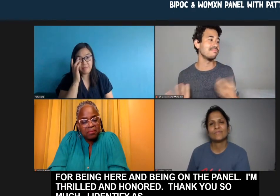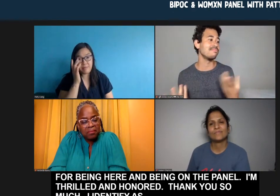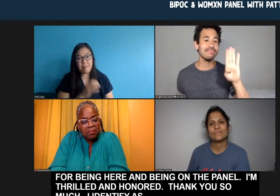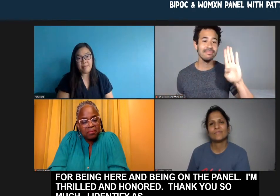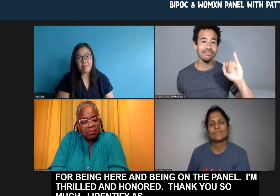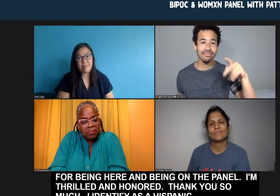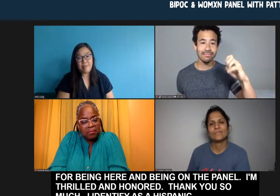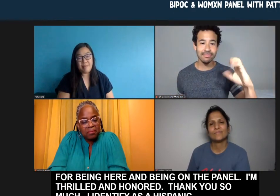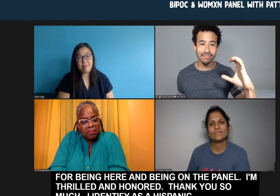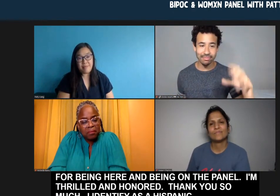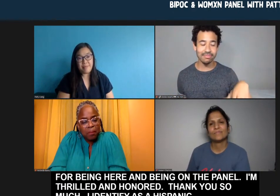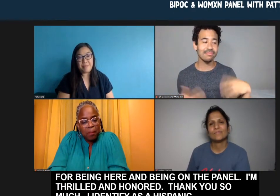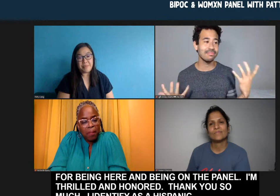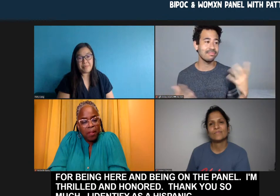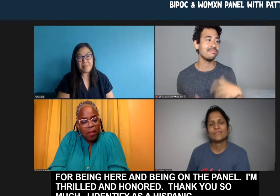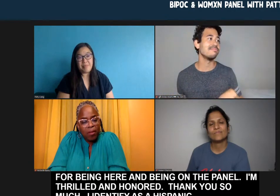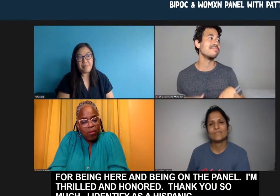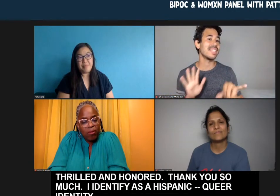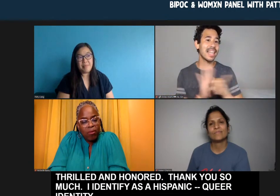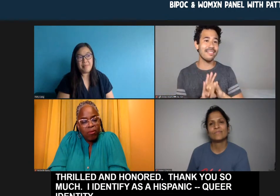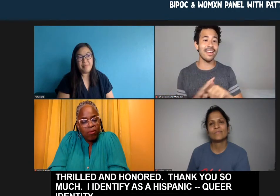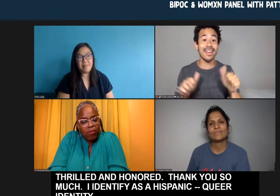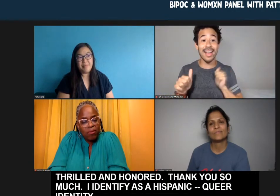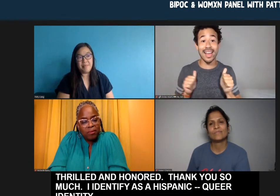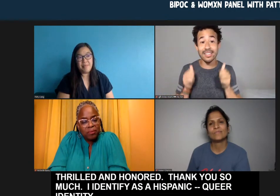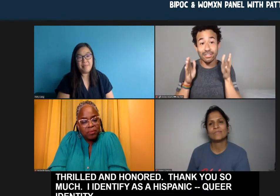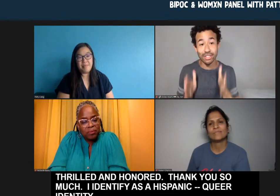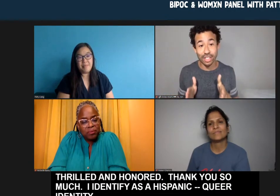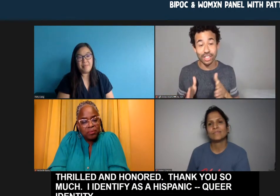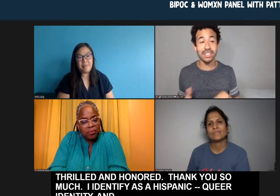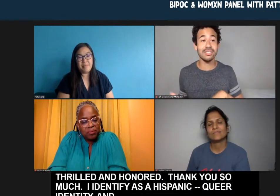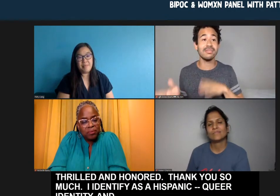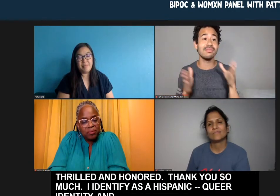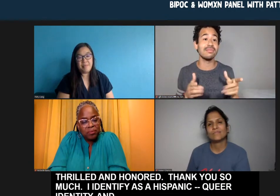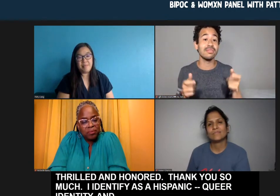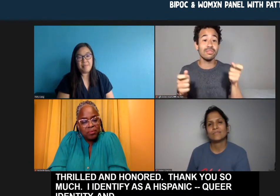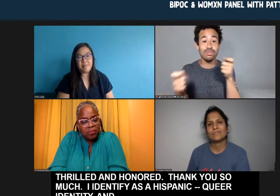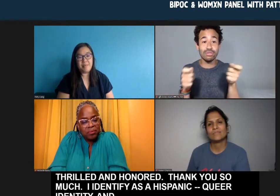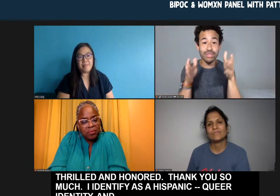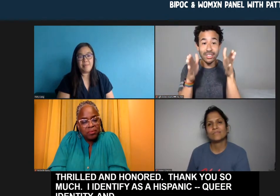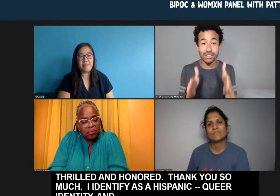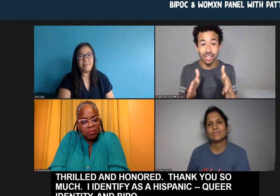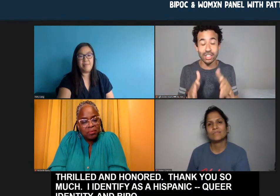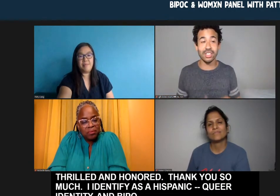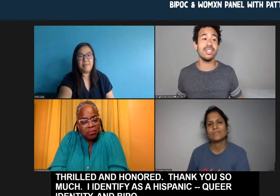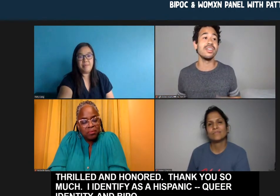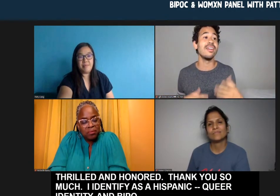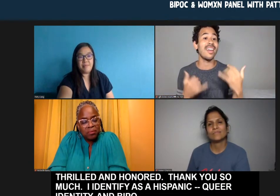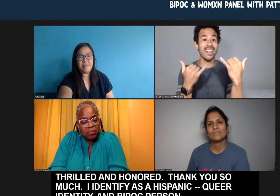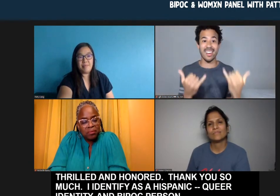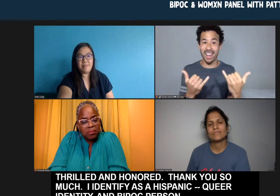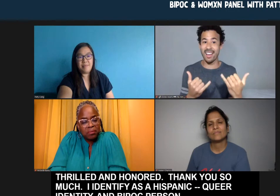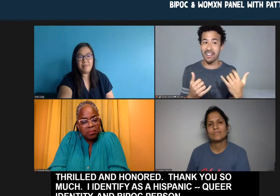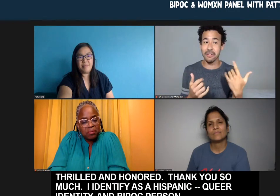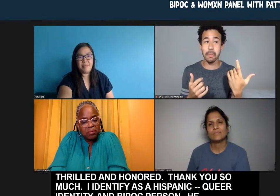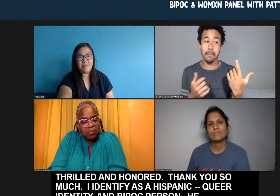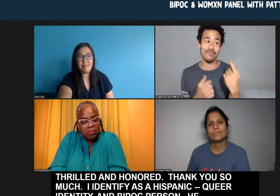queer identity and BIPOC person. And he, him are my pronouns. And I'm a director